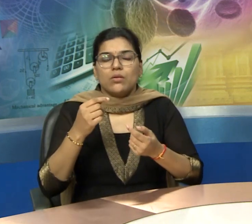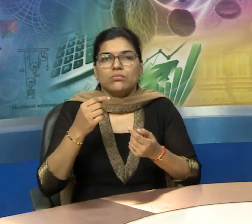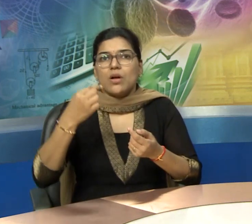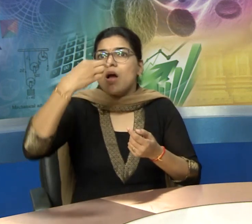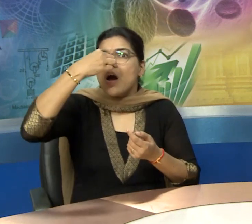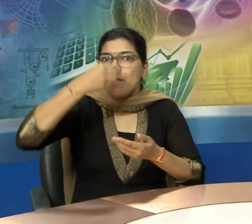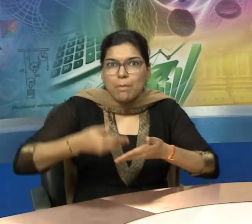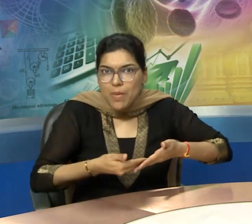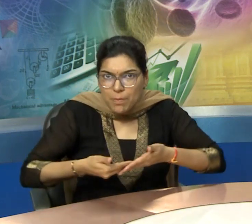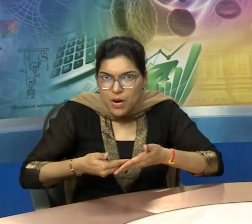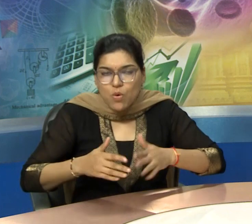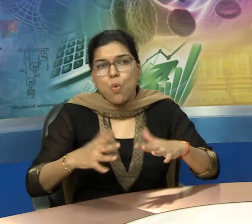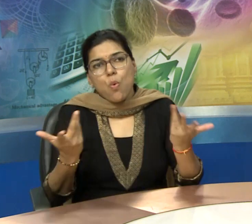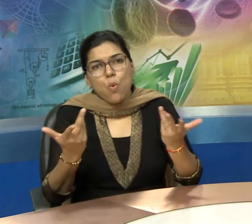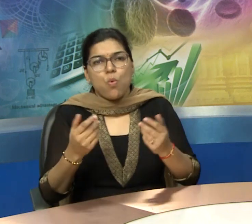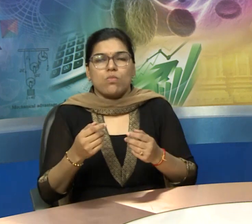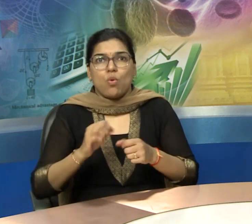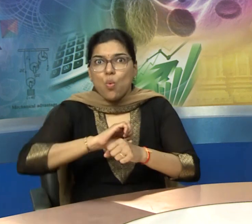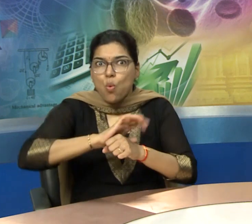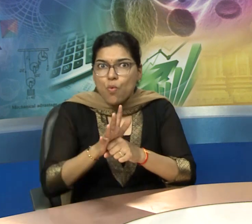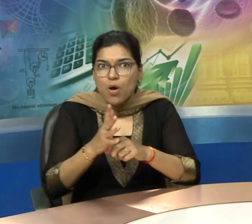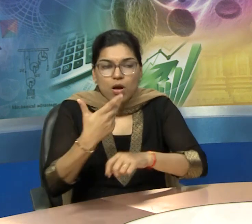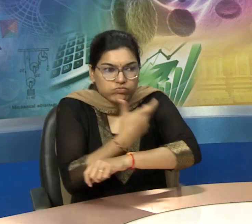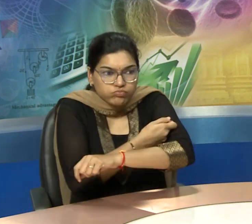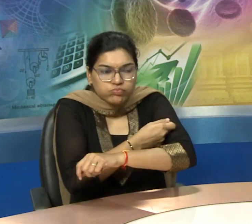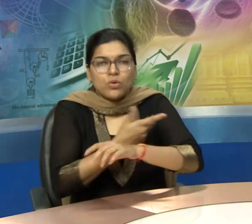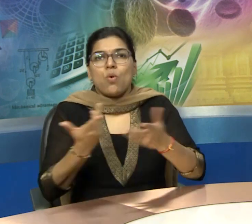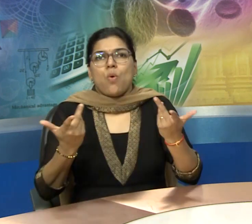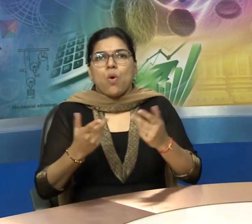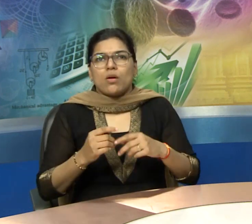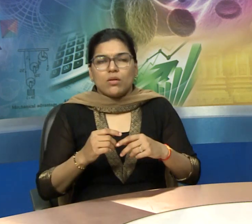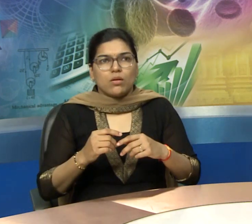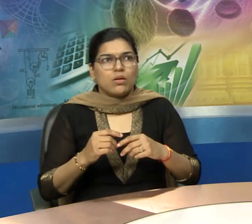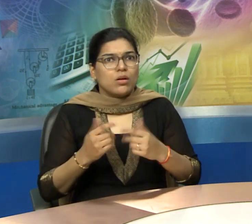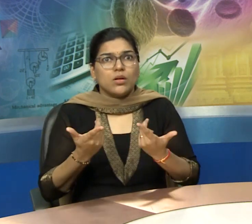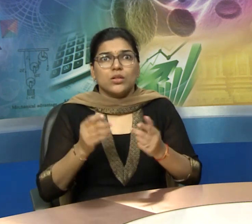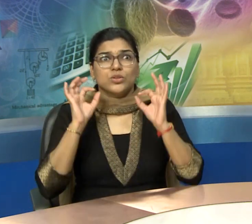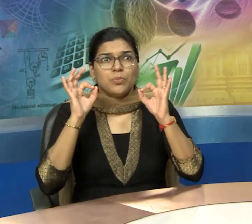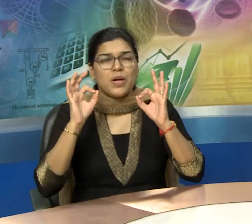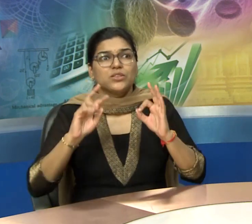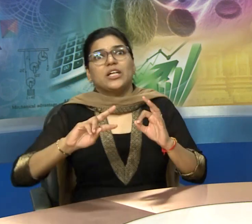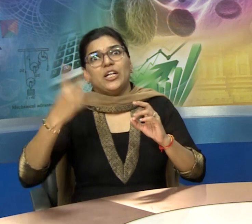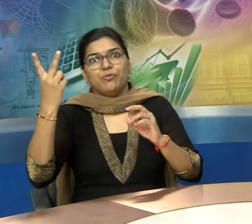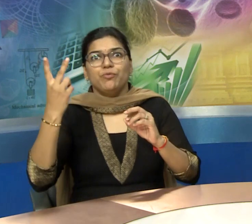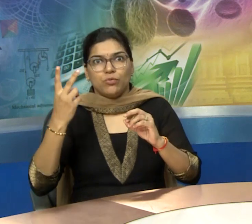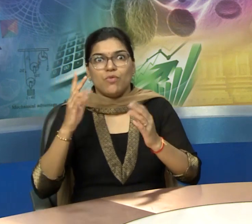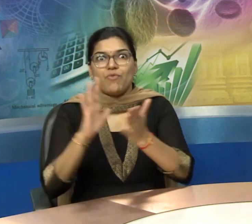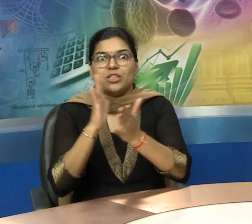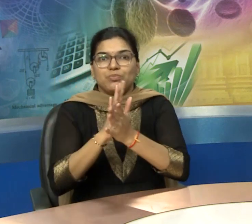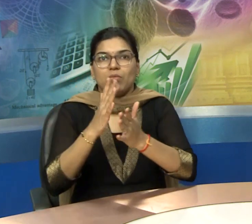which are undertaken by various departments and are considered to be essential